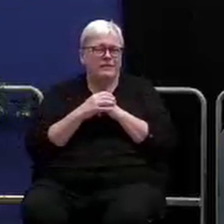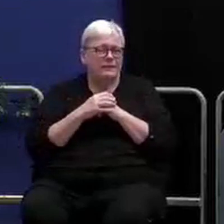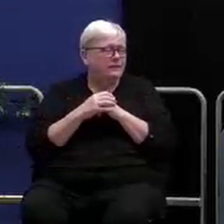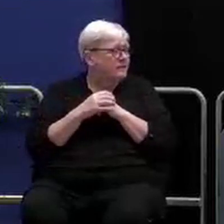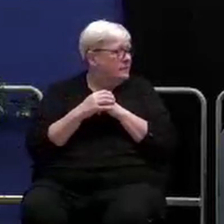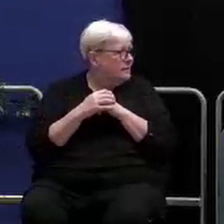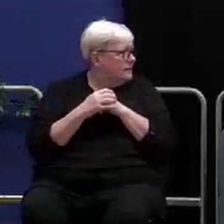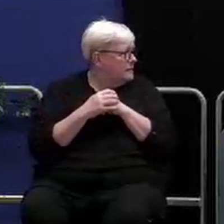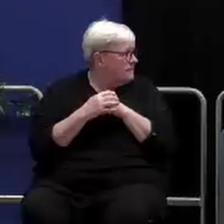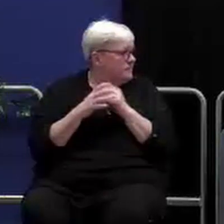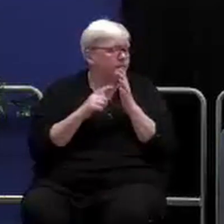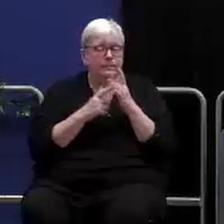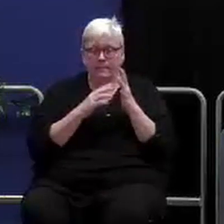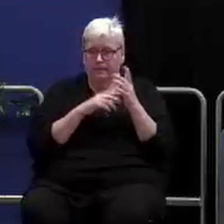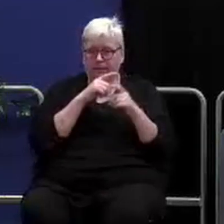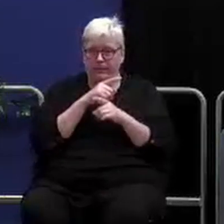Yeah, I mean,